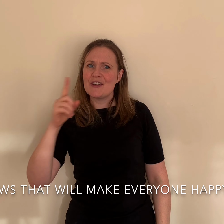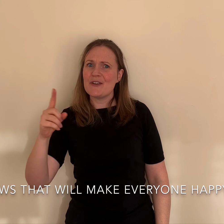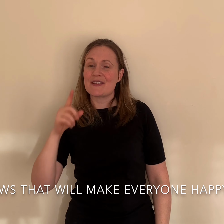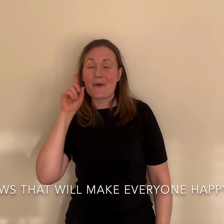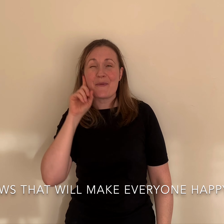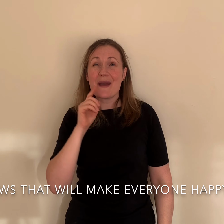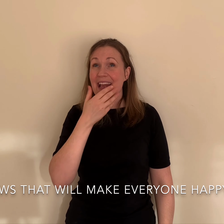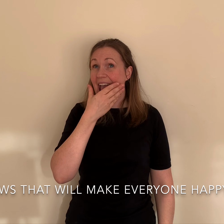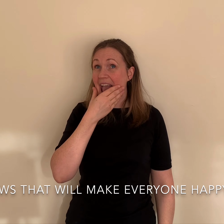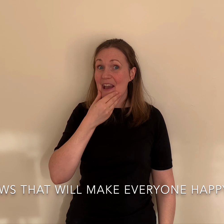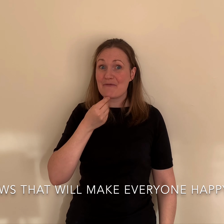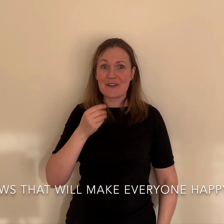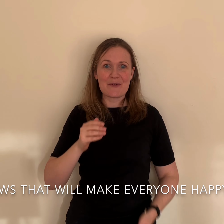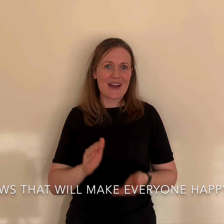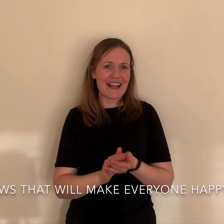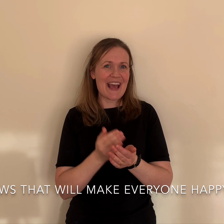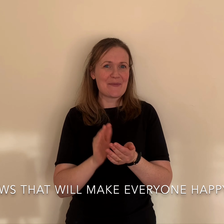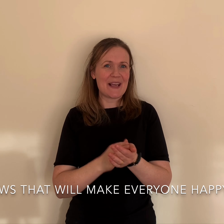News that will make everyone happy.